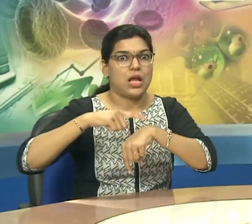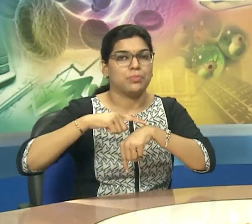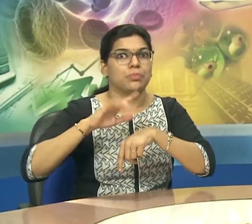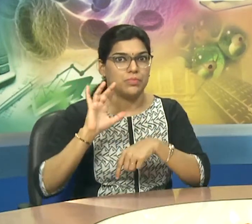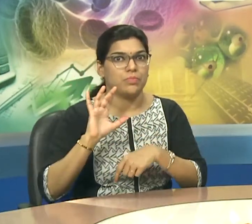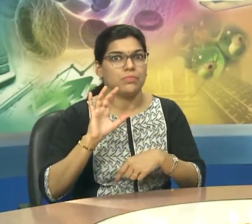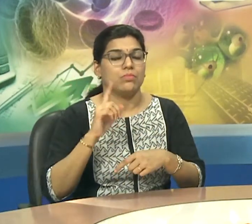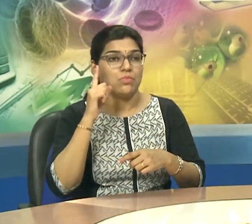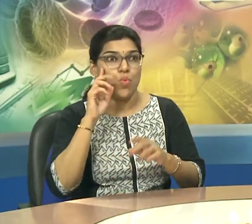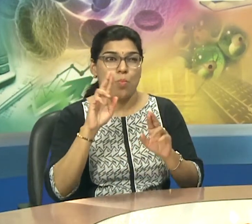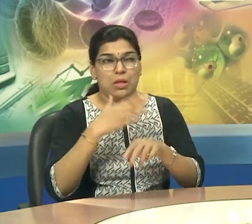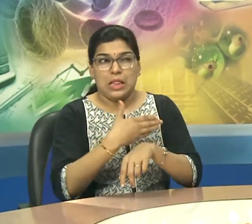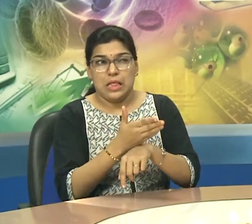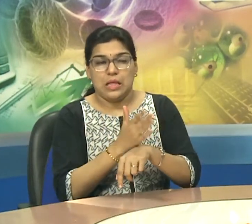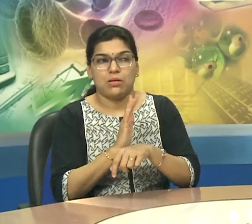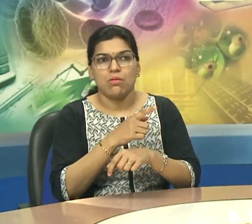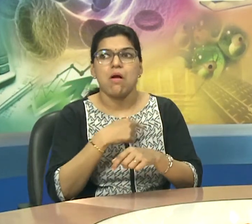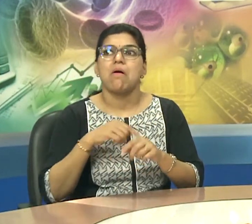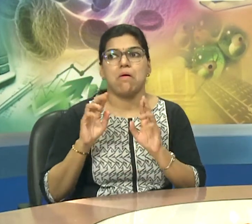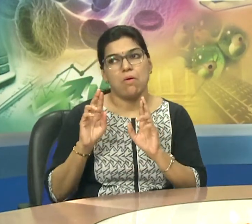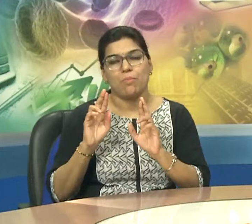at lunchtime.